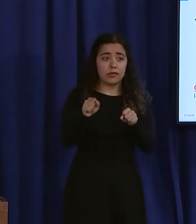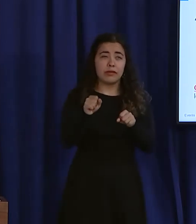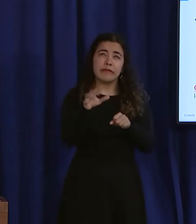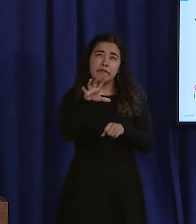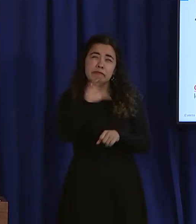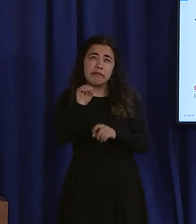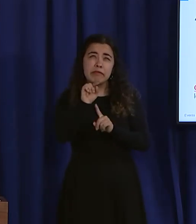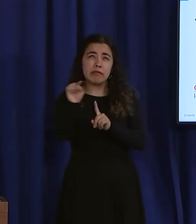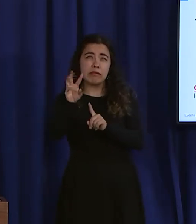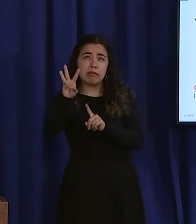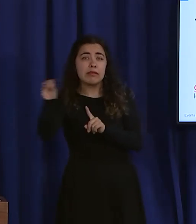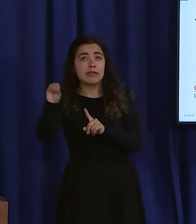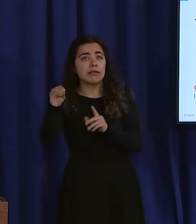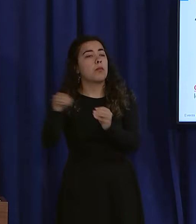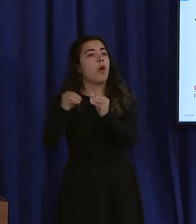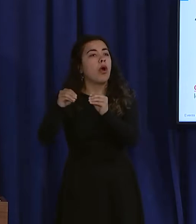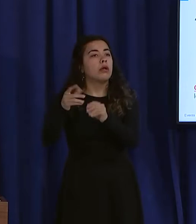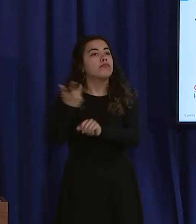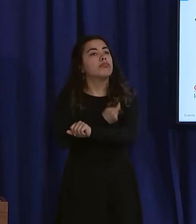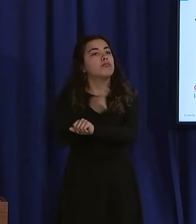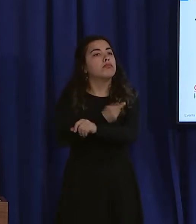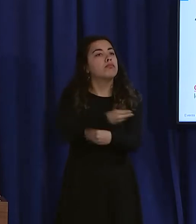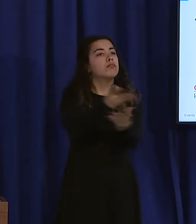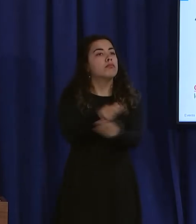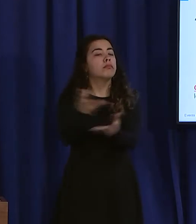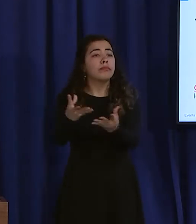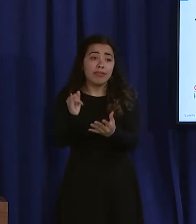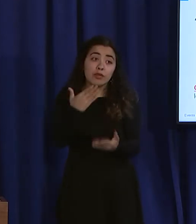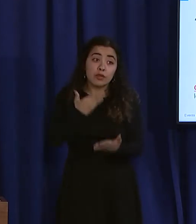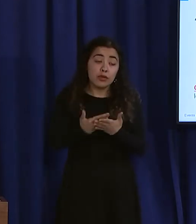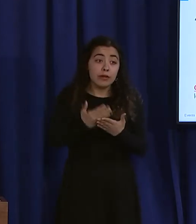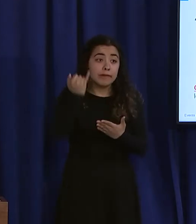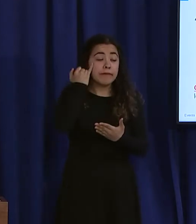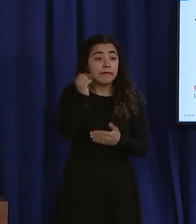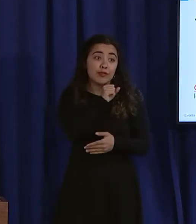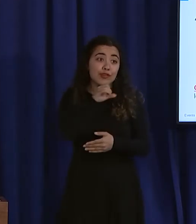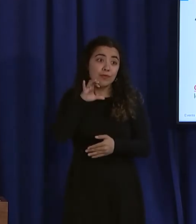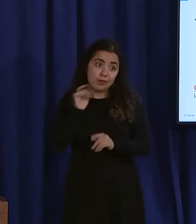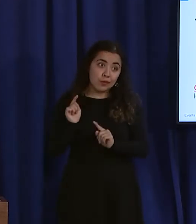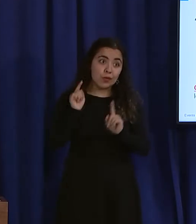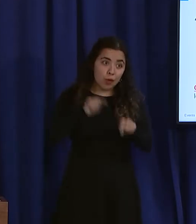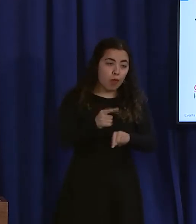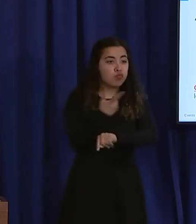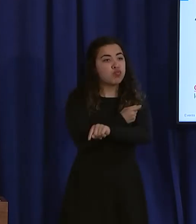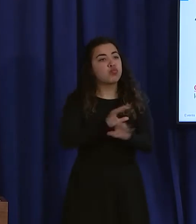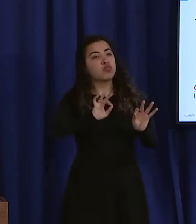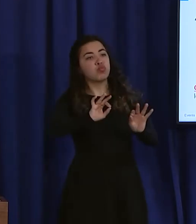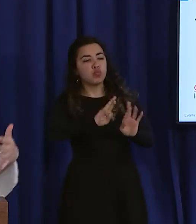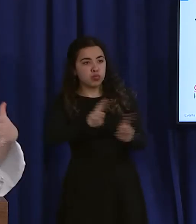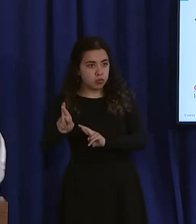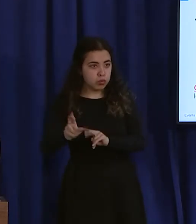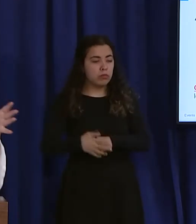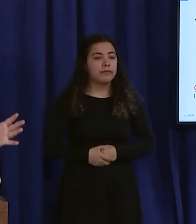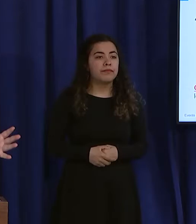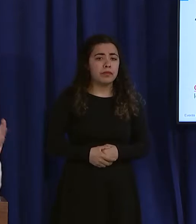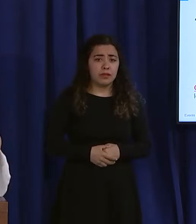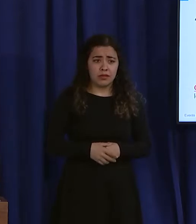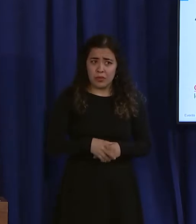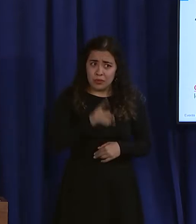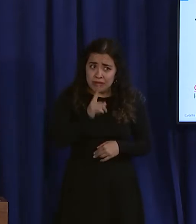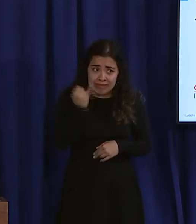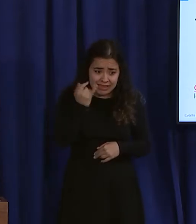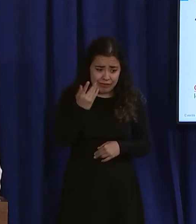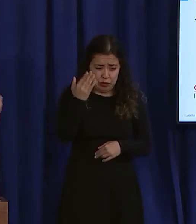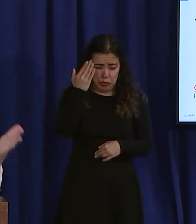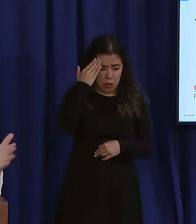those sites, which is a really good turnout, especially when a lot of those folks are older. So we're really working to bring vaccine where it's needed. And if you have a